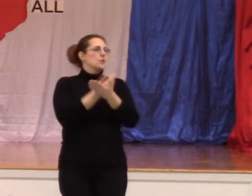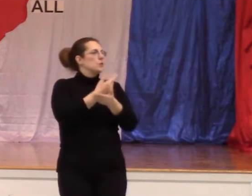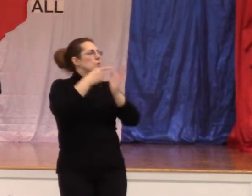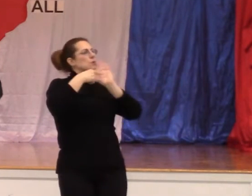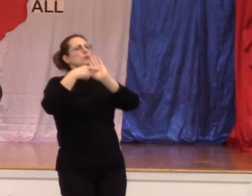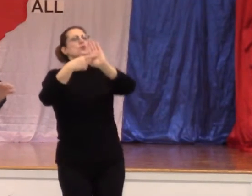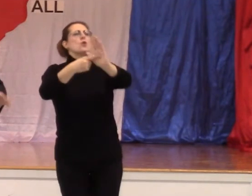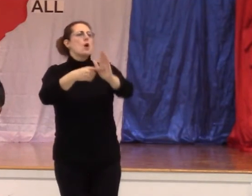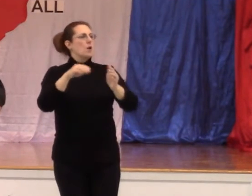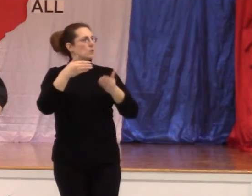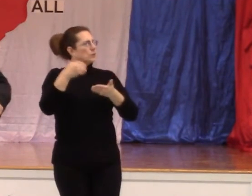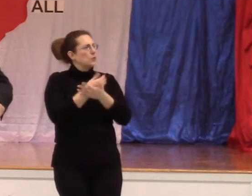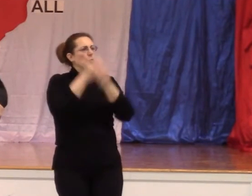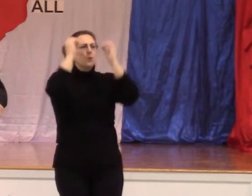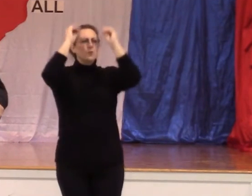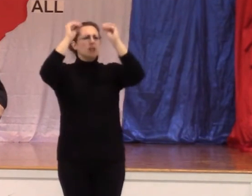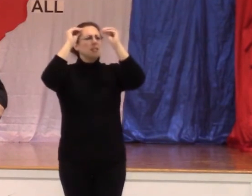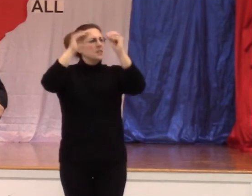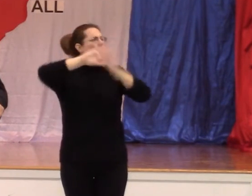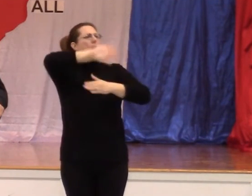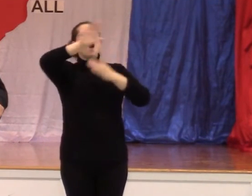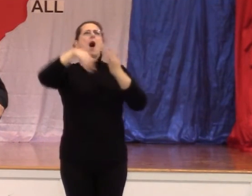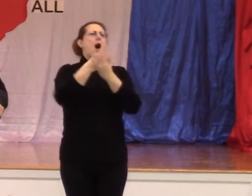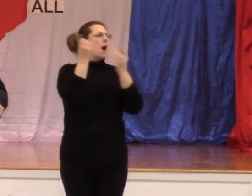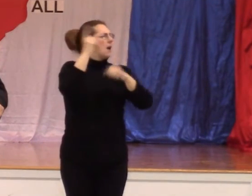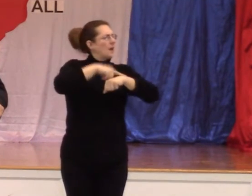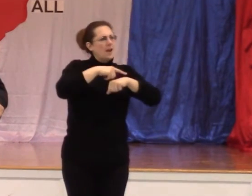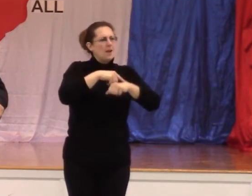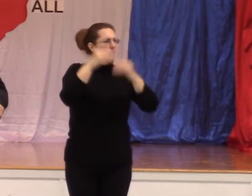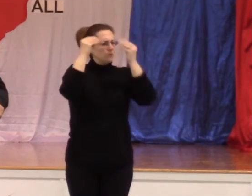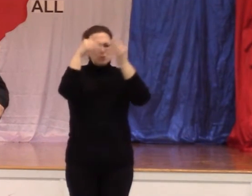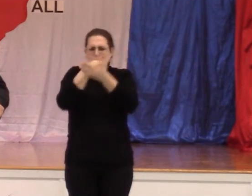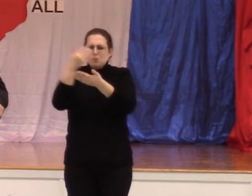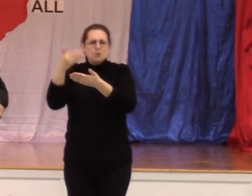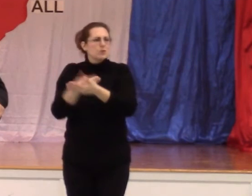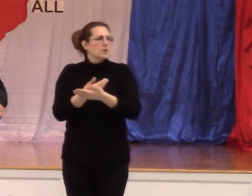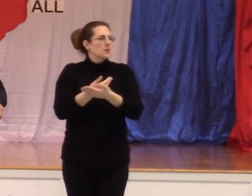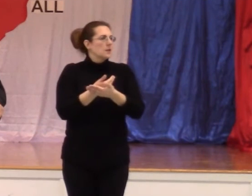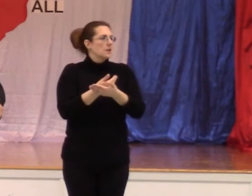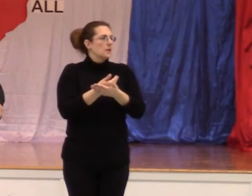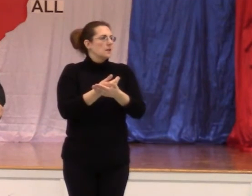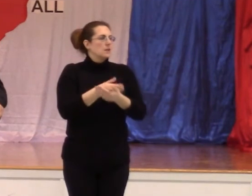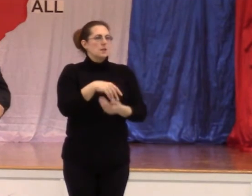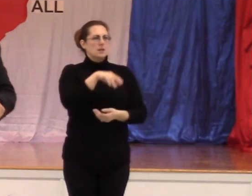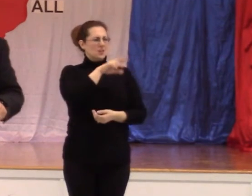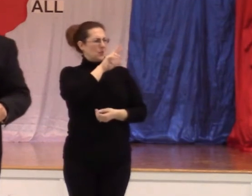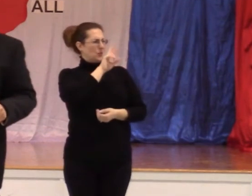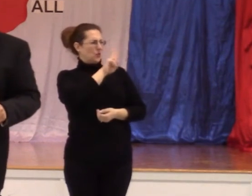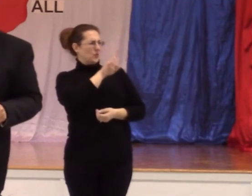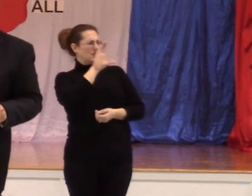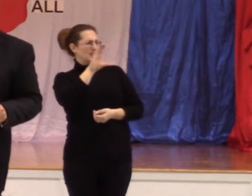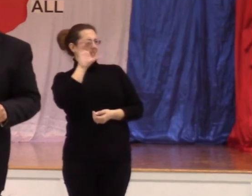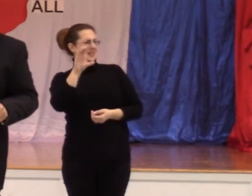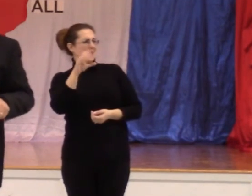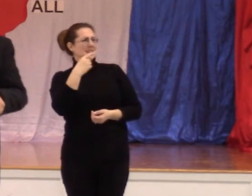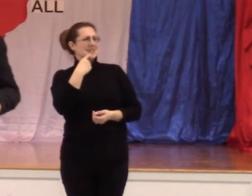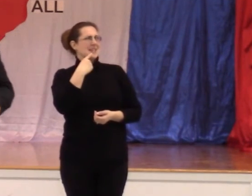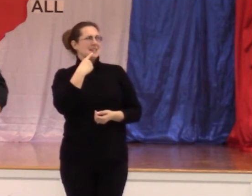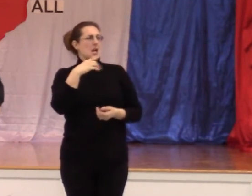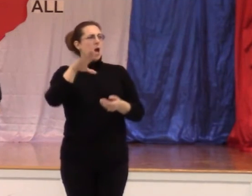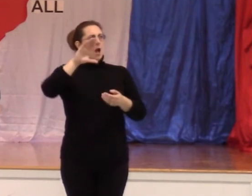new teachings that are coming forward all the time. Right? What is it, the UCC that has the slogan, God is still